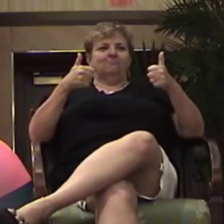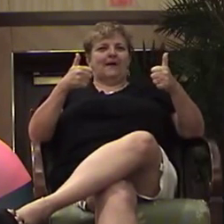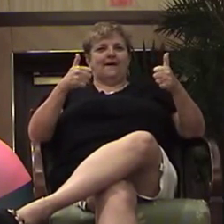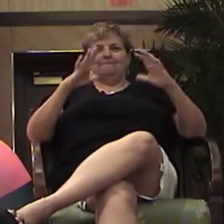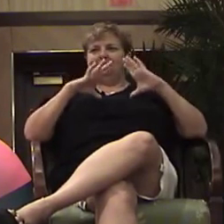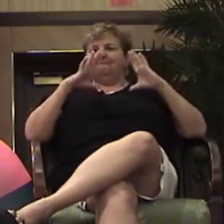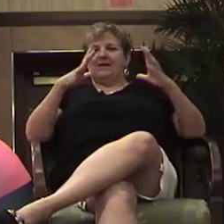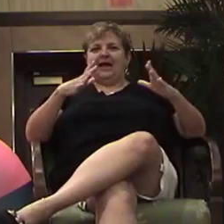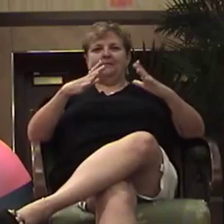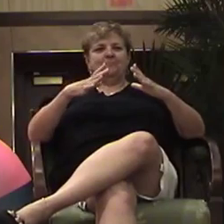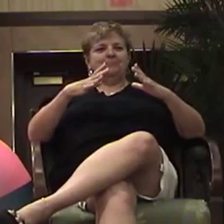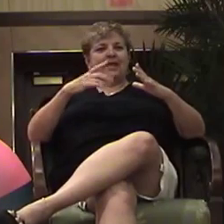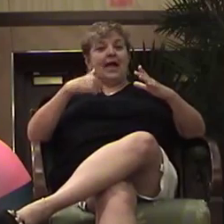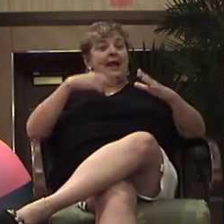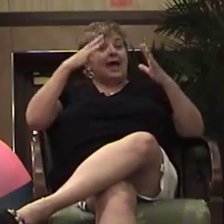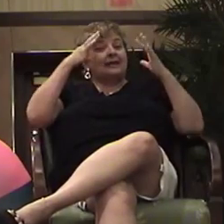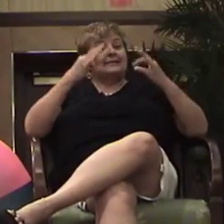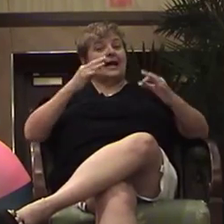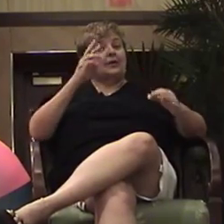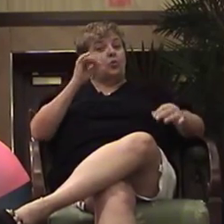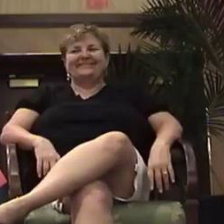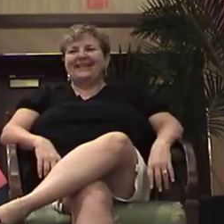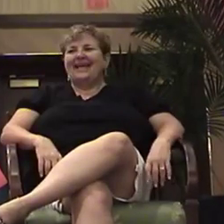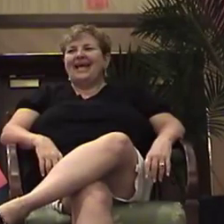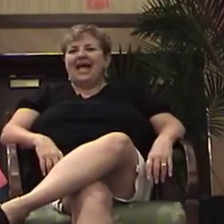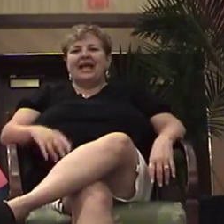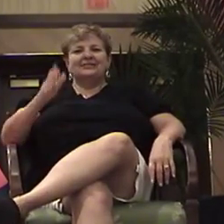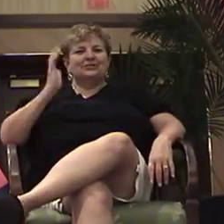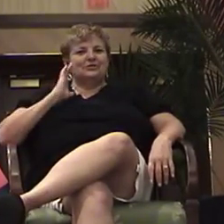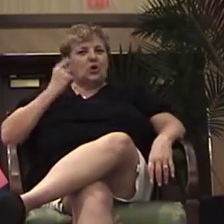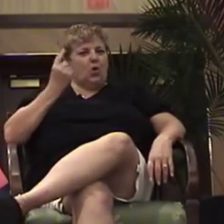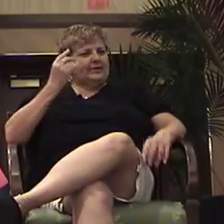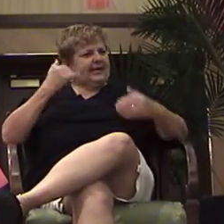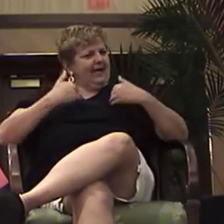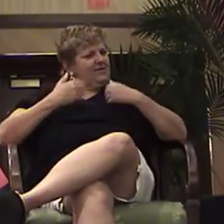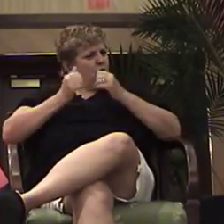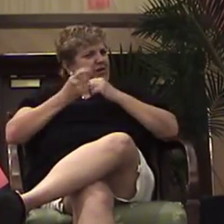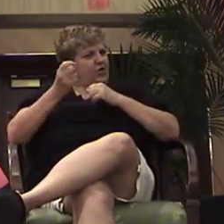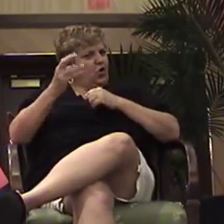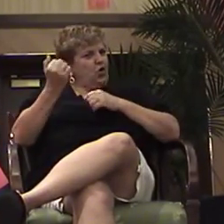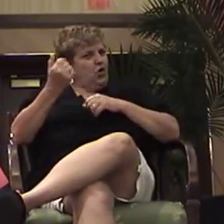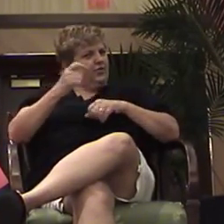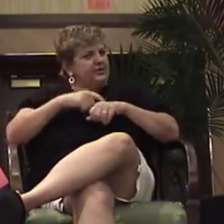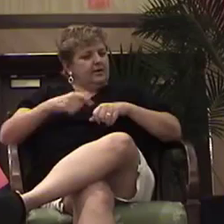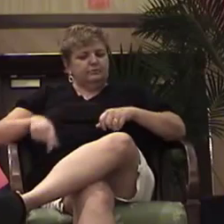So I decided, well, you know, I all the time, you know, I could sip whenever she wanted.